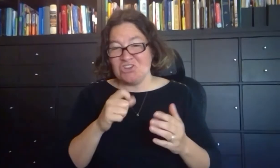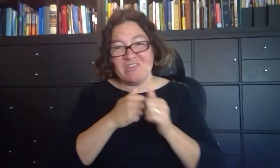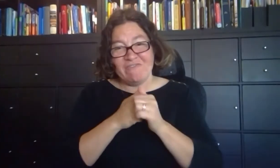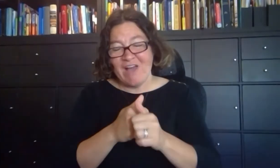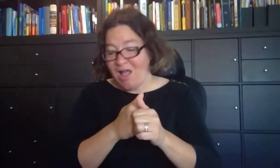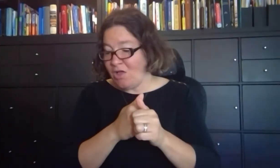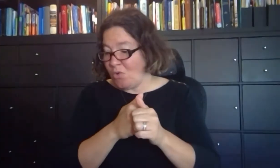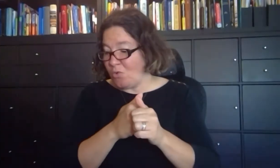experiences?